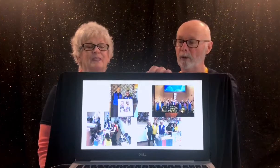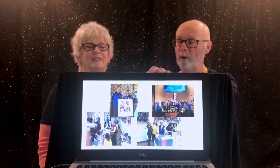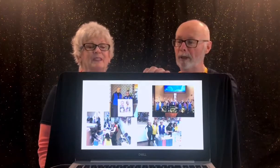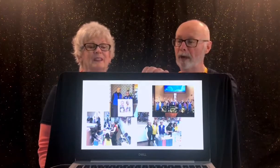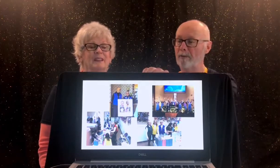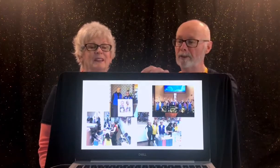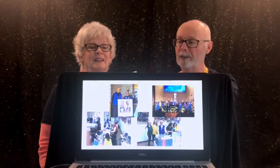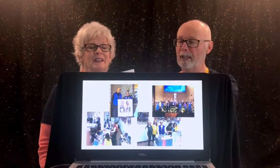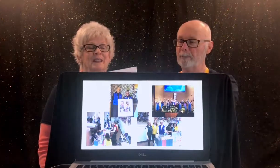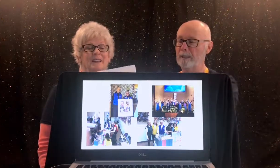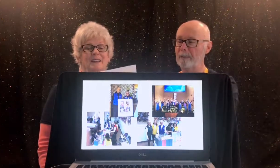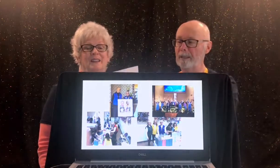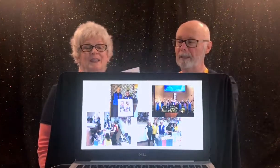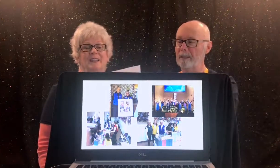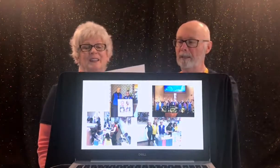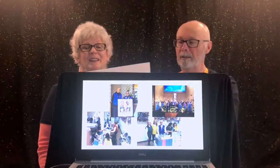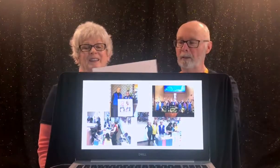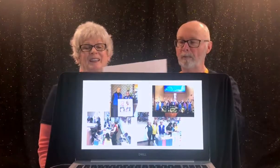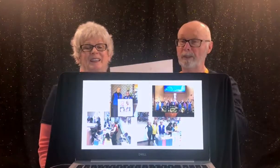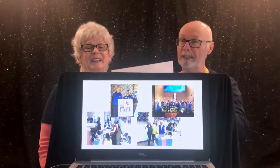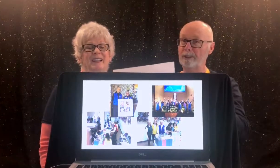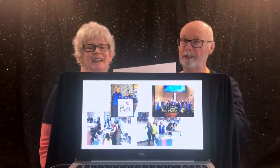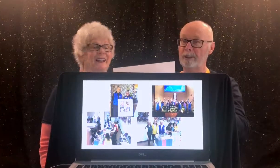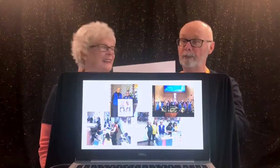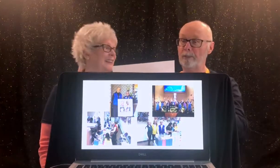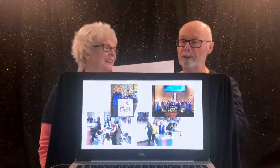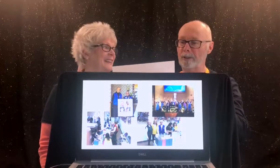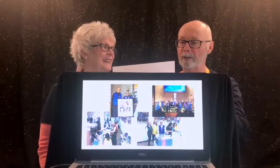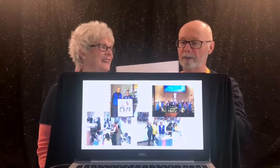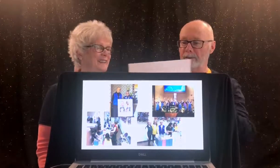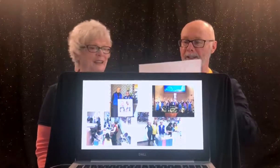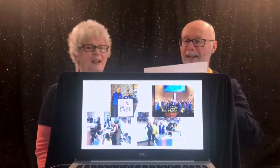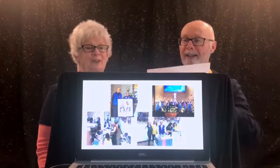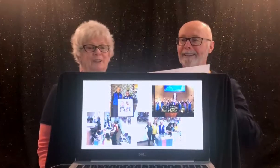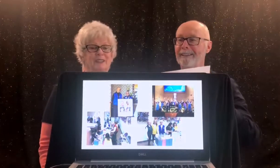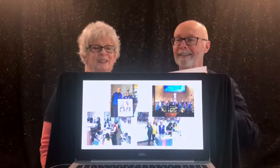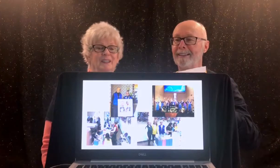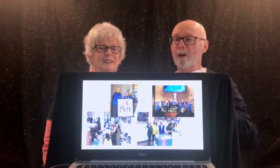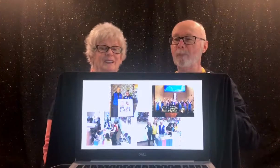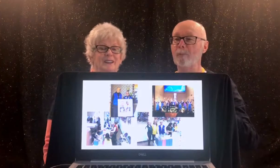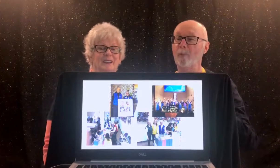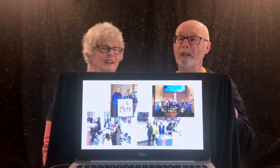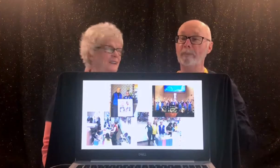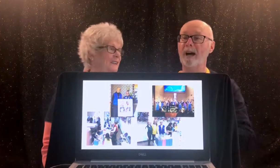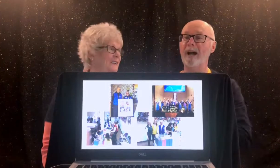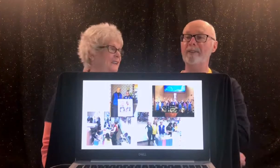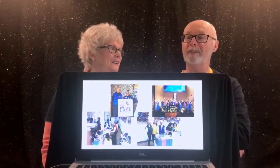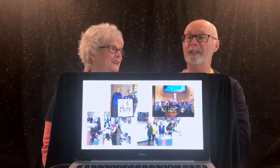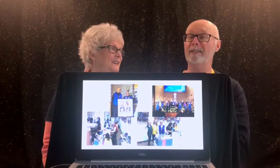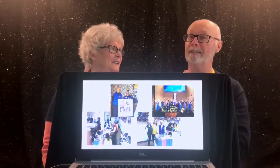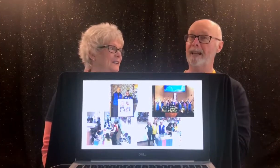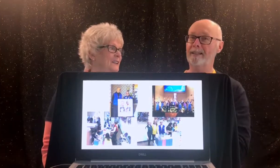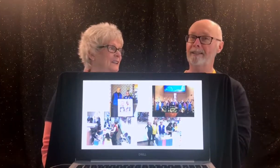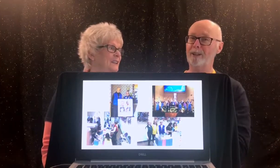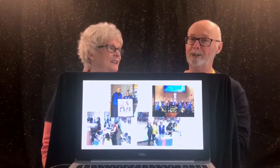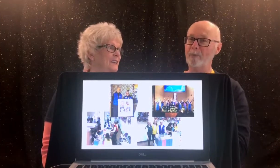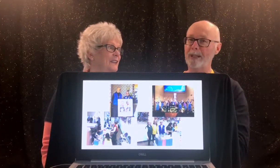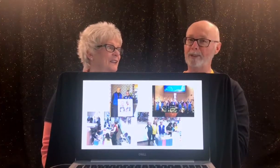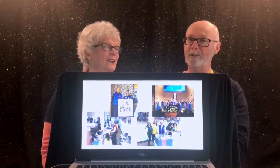or at conferences like BP, hopefully next year in person. Yeah, really. Or working behind the scenes like there are so many doing